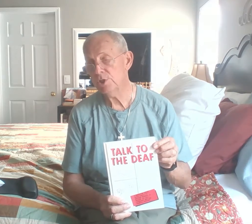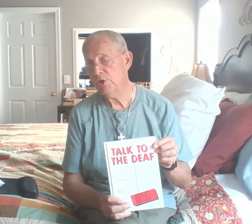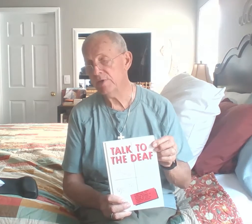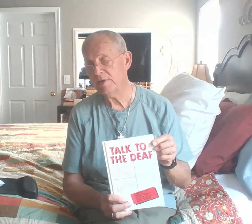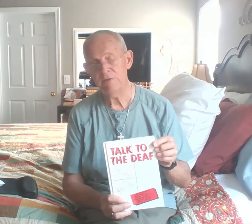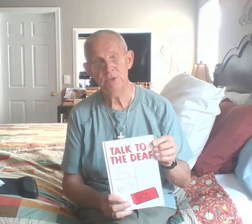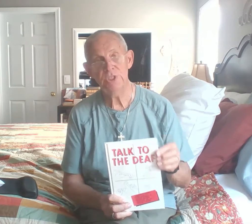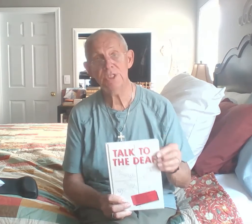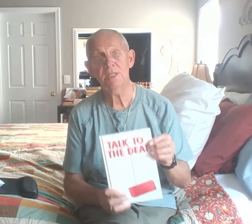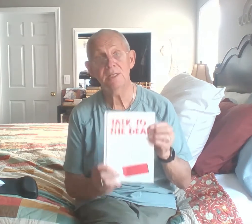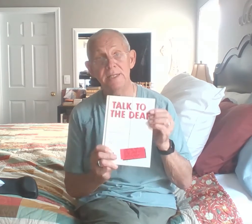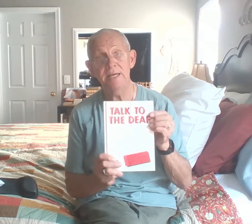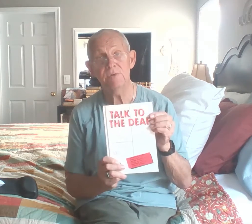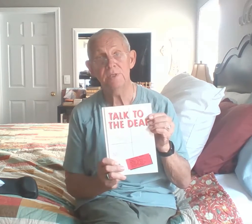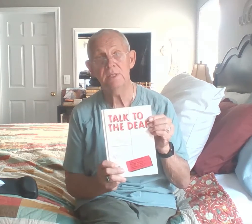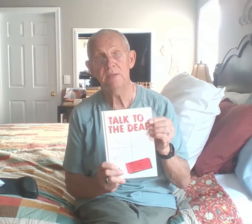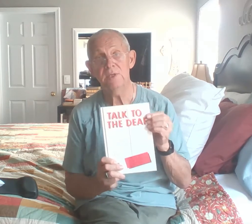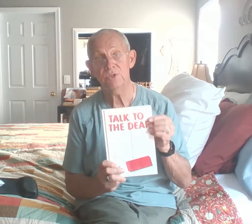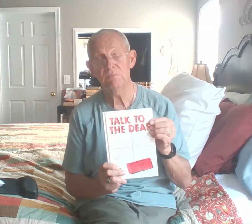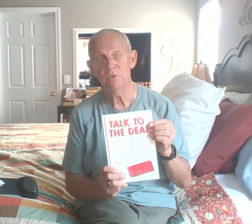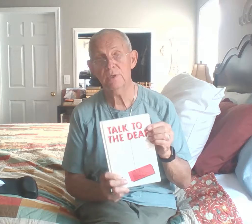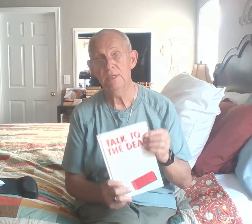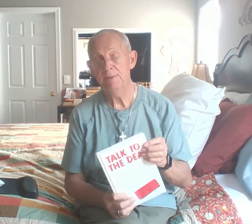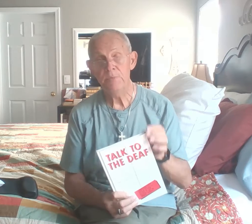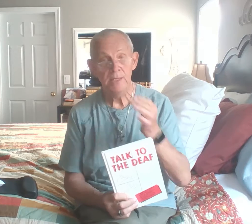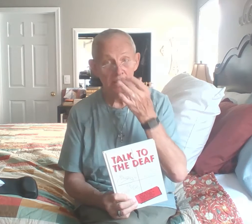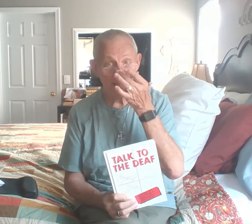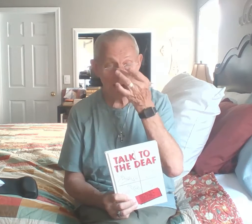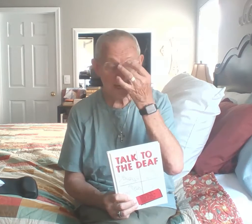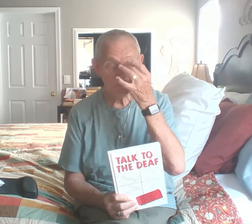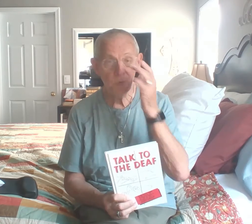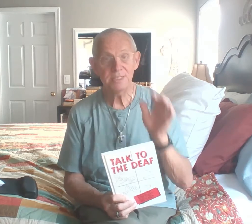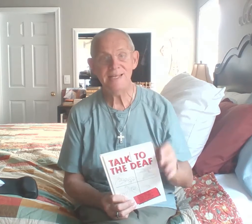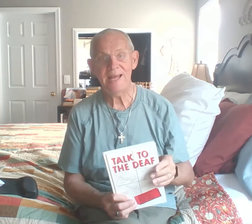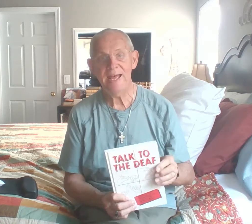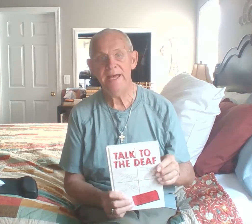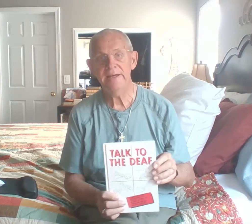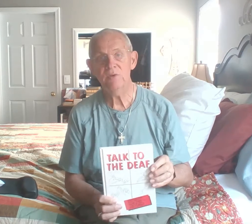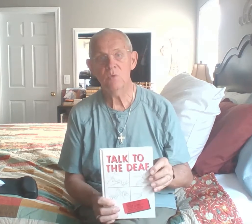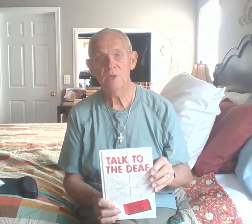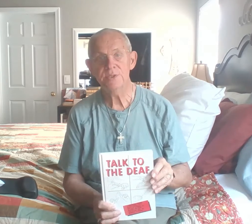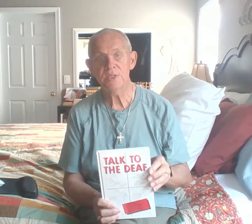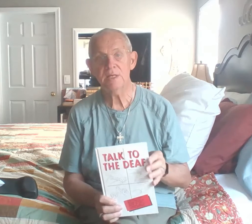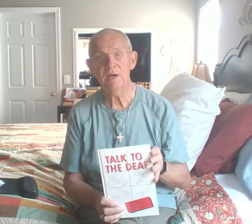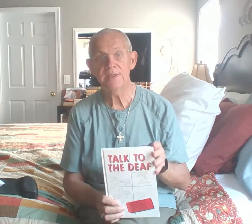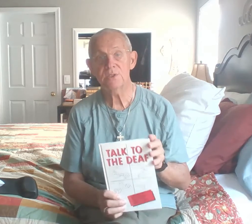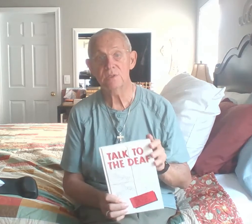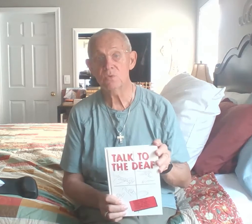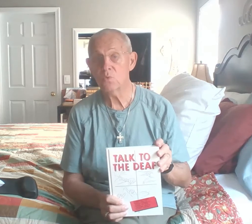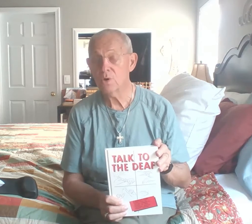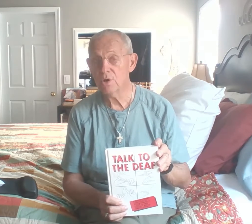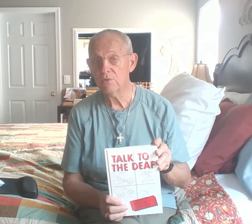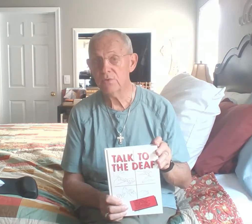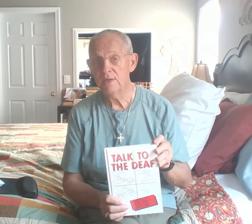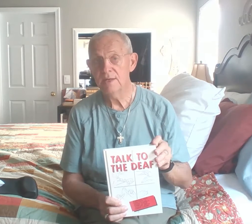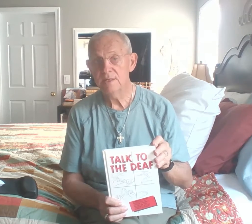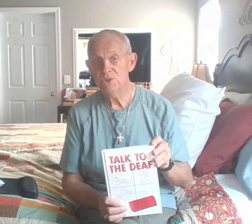clothing, and then just 11 in this book. Now, I'm going to add the ones that Constance Worth shared